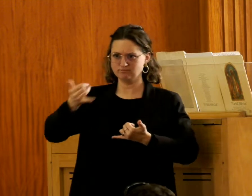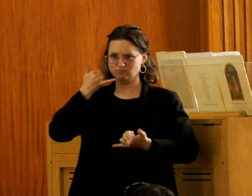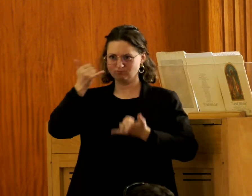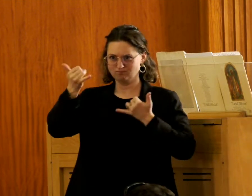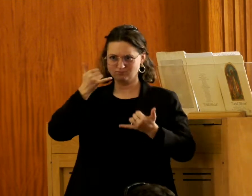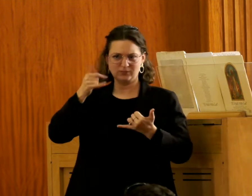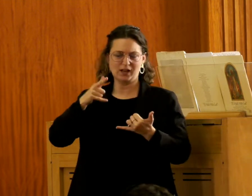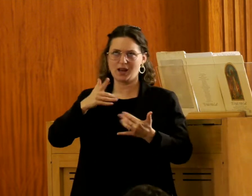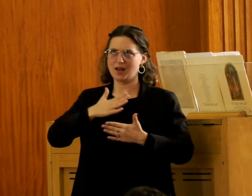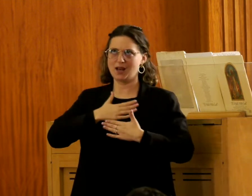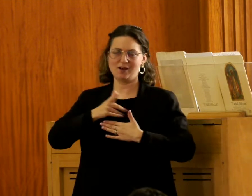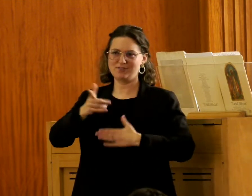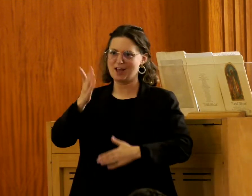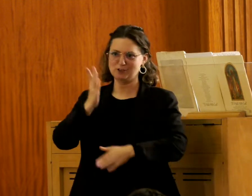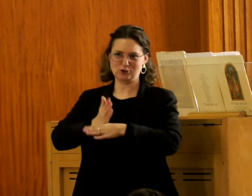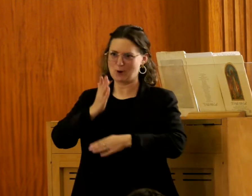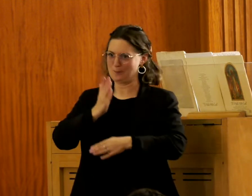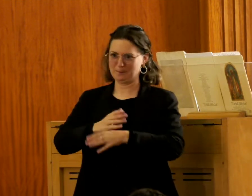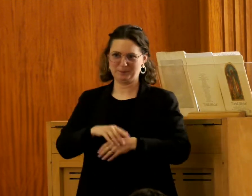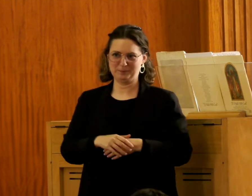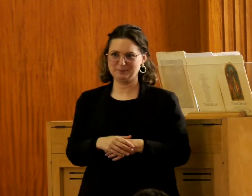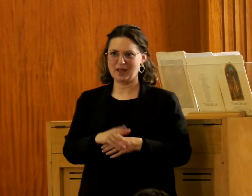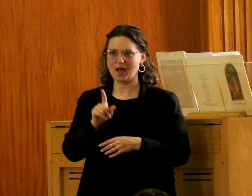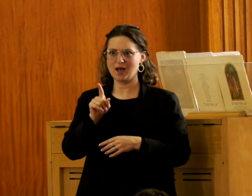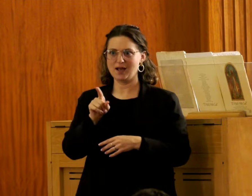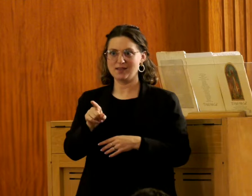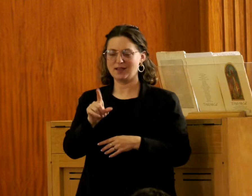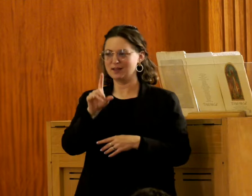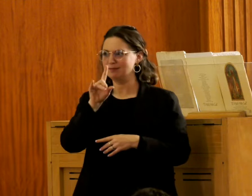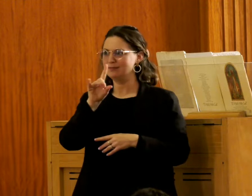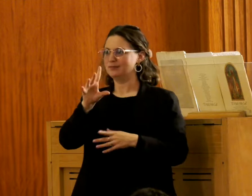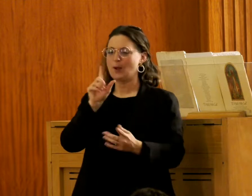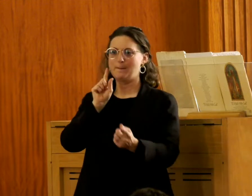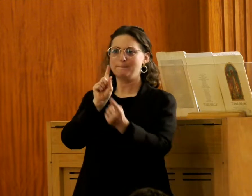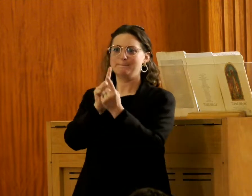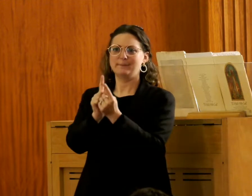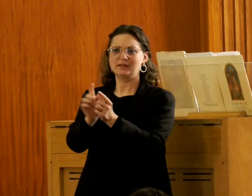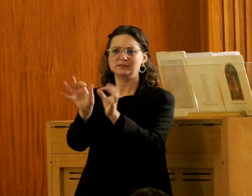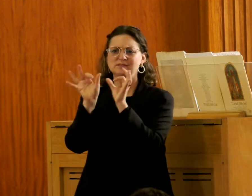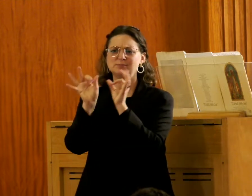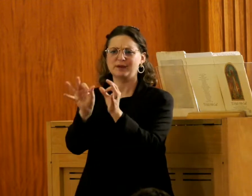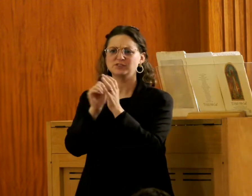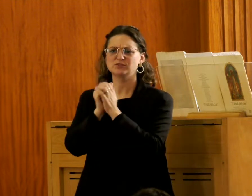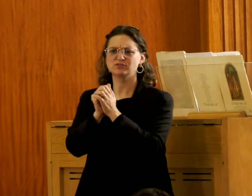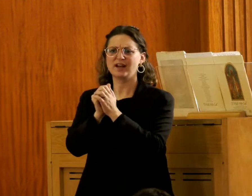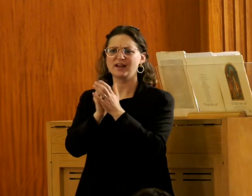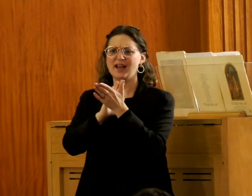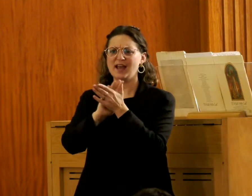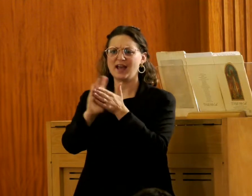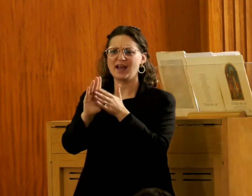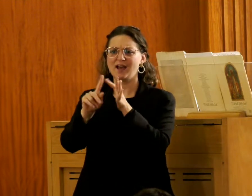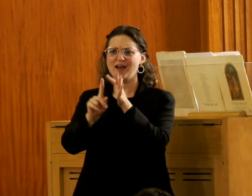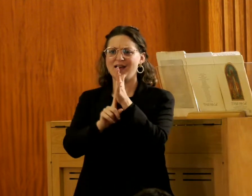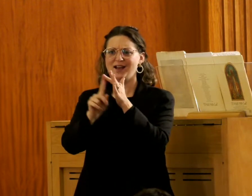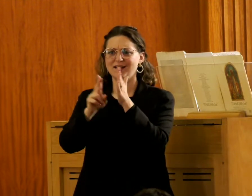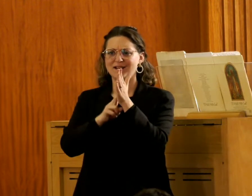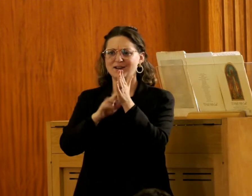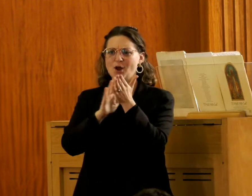loved, and through which she met her lifelong friend Helen Murray. Joan's